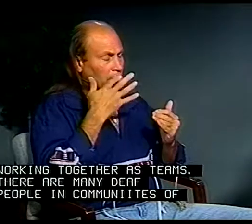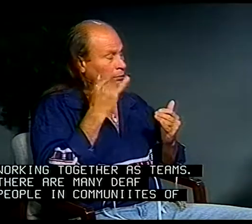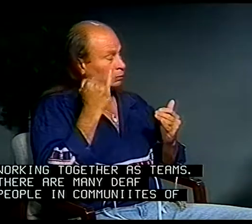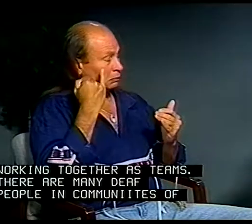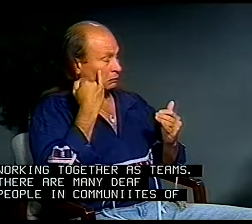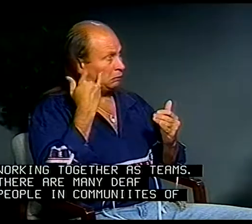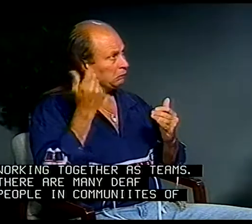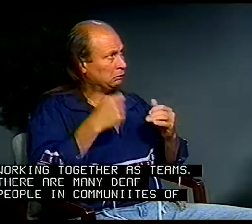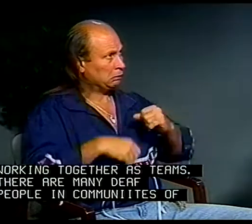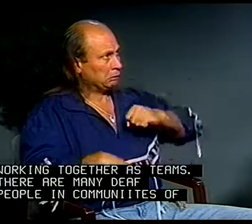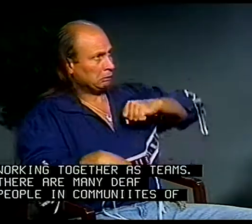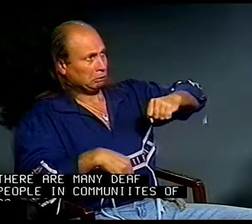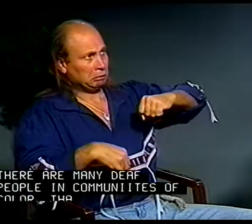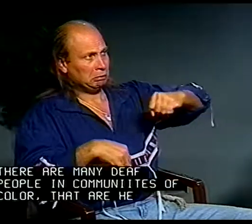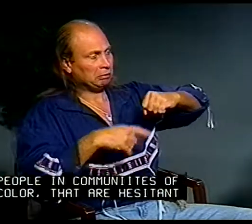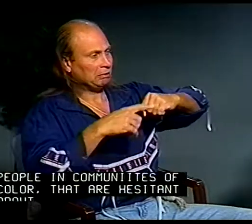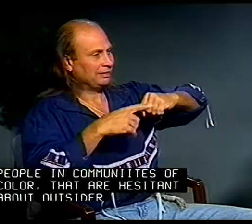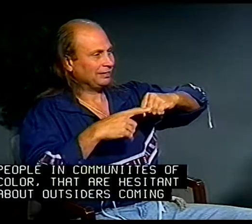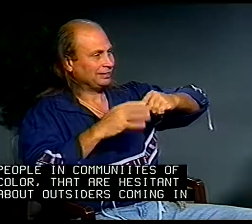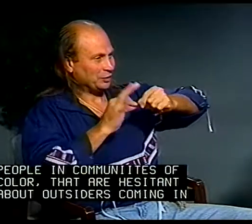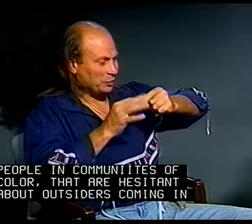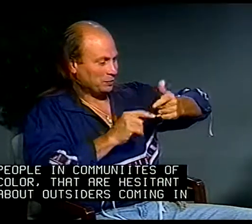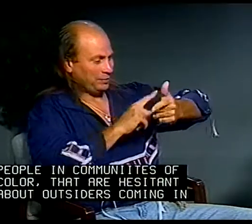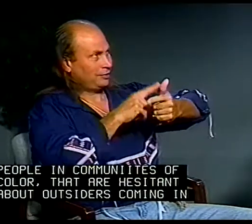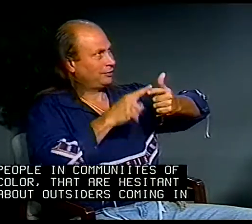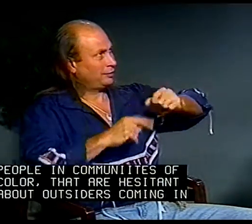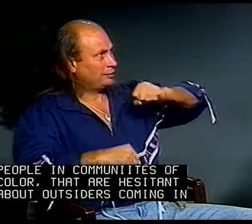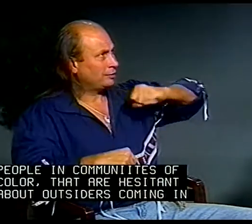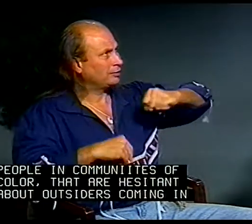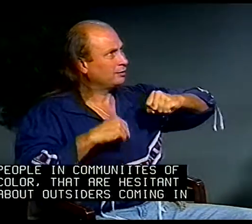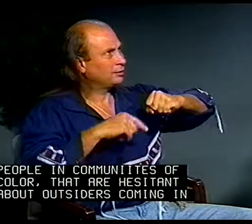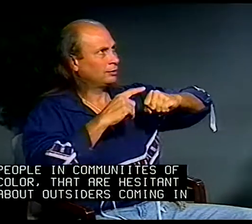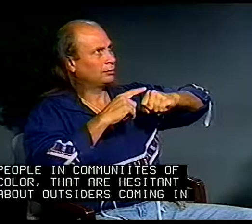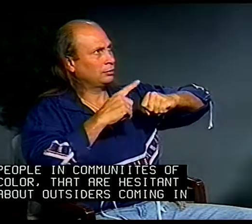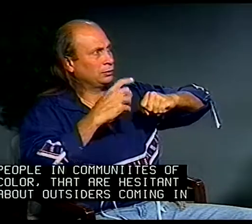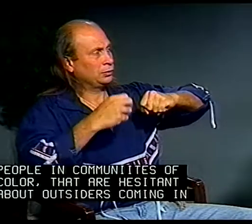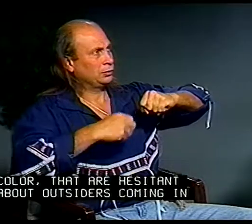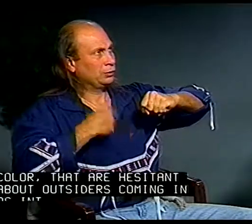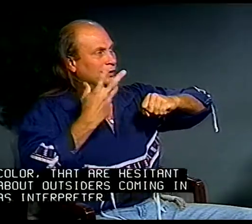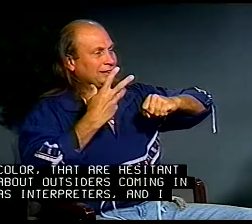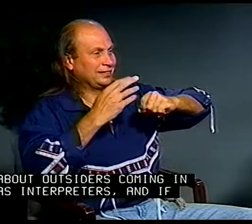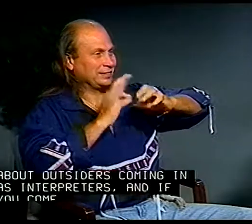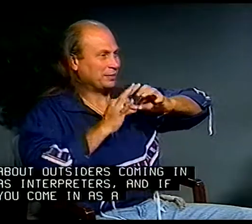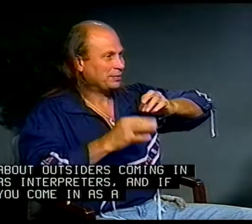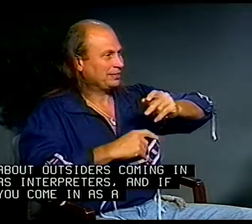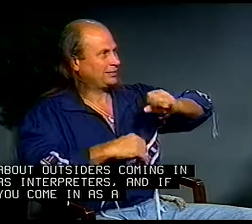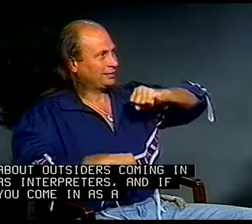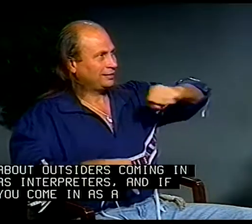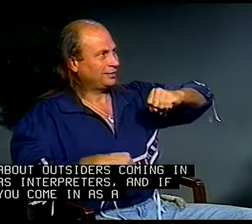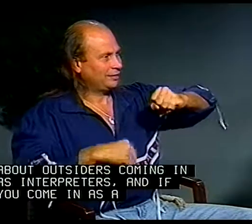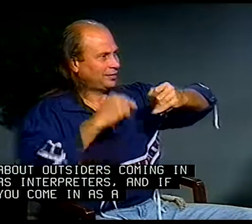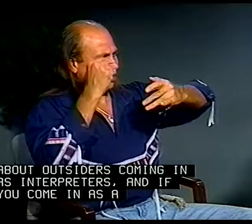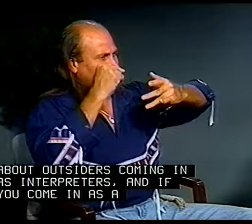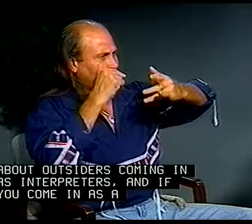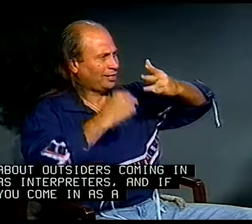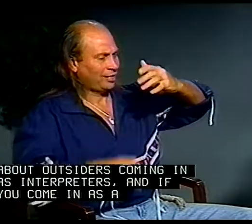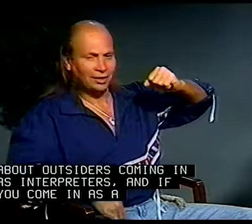There are many deaf people in communities of color that are hesitant about outsiders coming in as